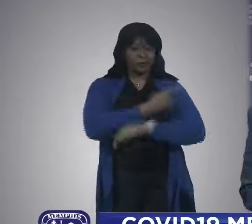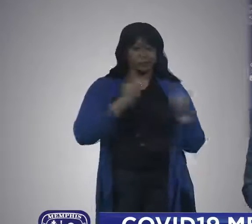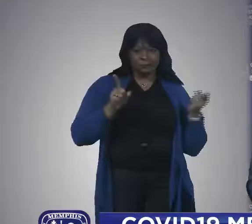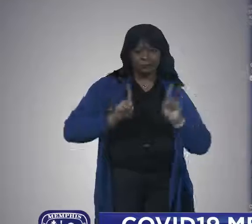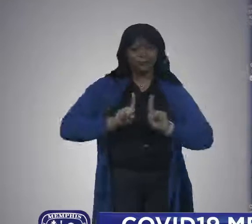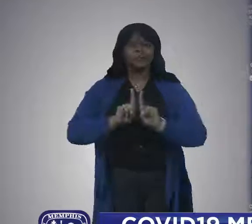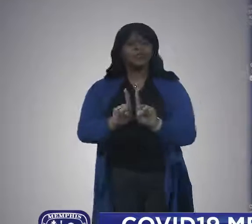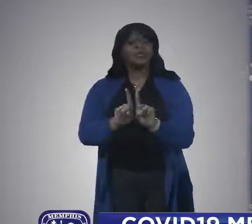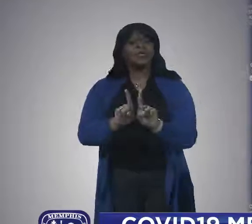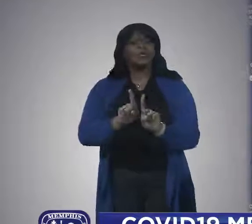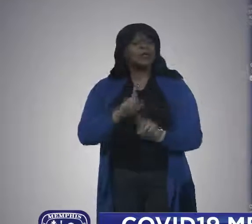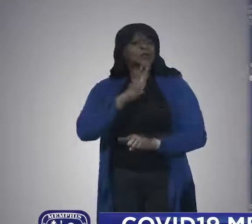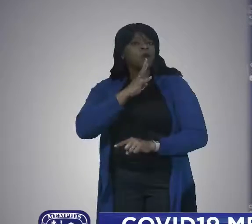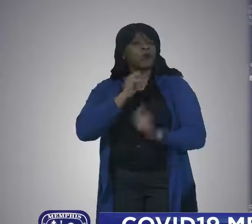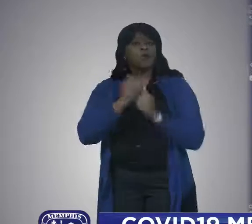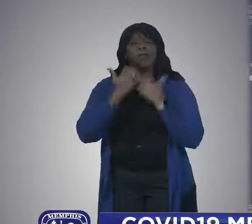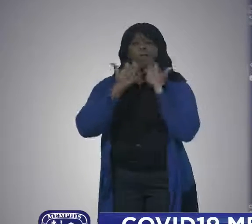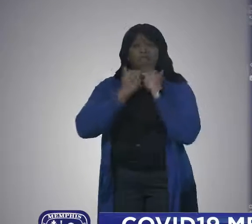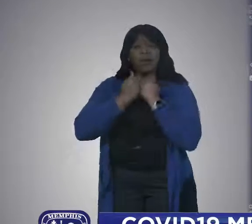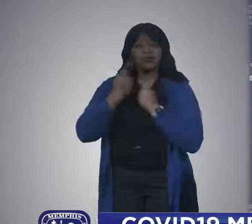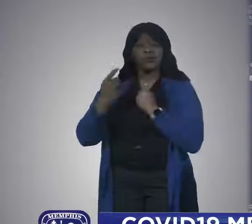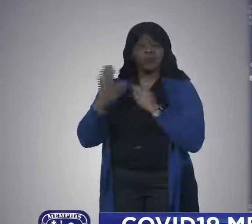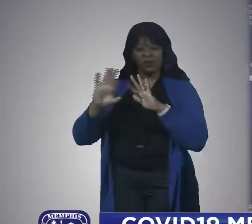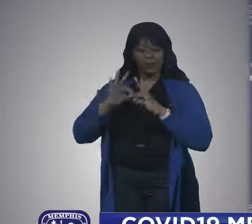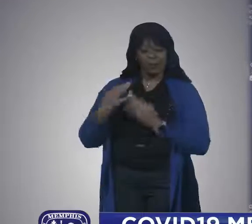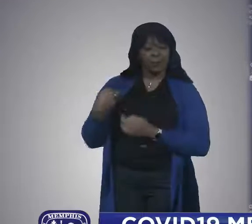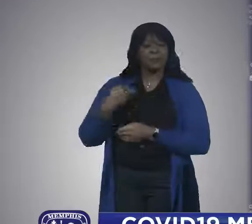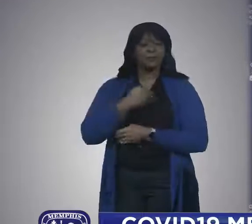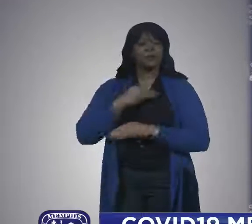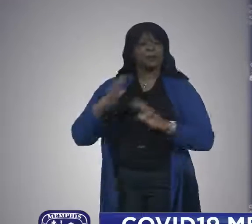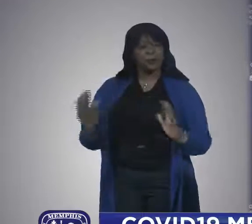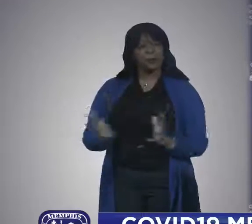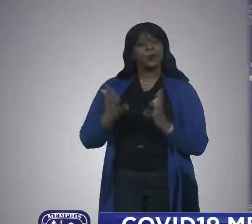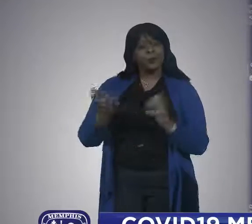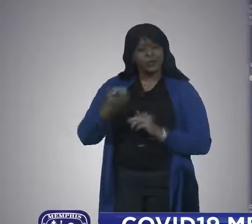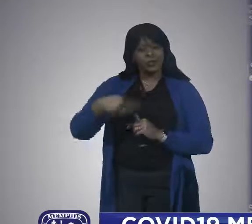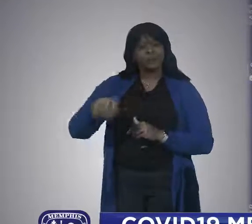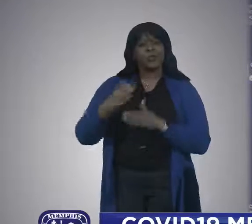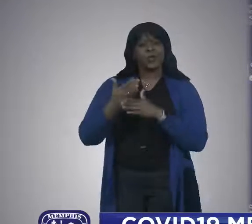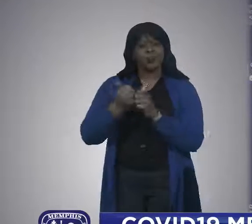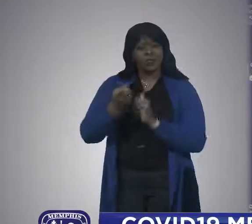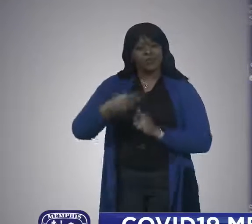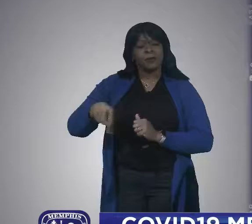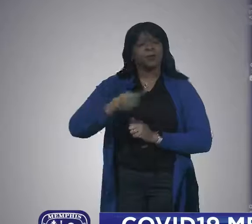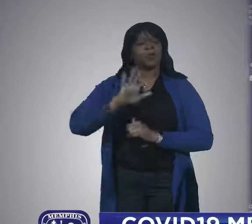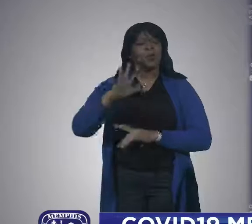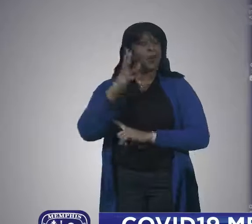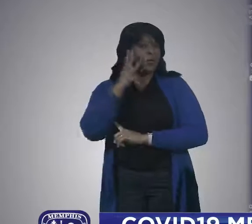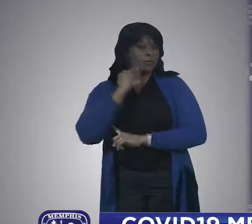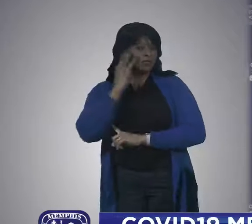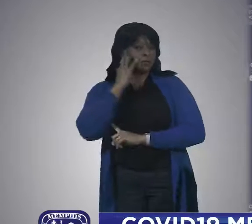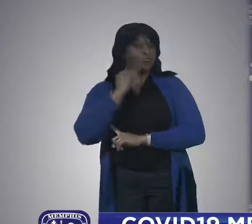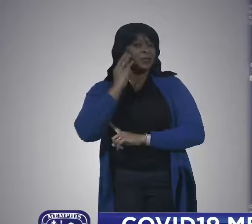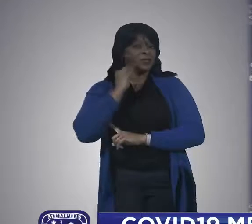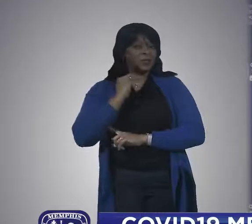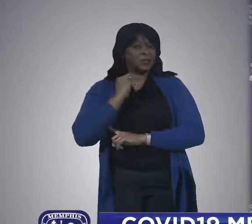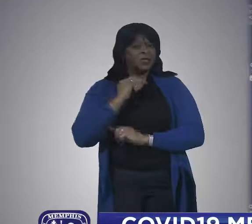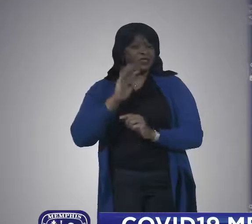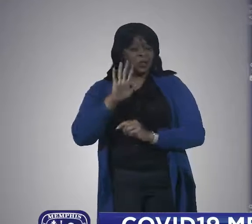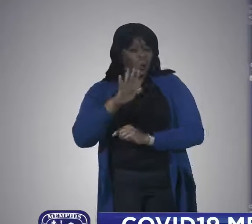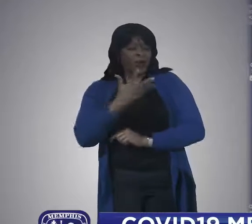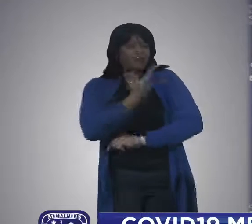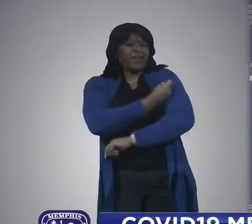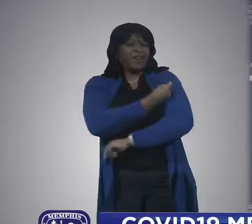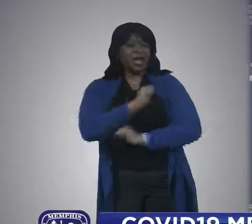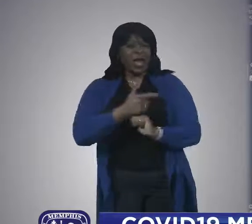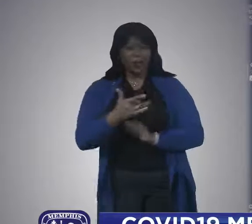When you are talking to loved ones and families, encourage them, share with them your experience with the vaccine and